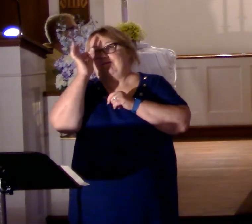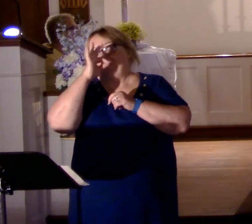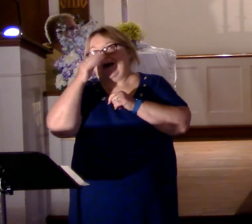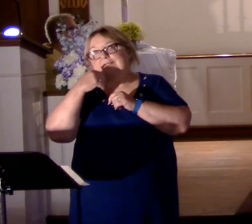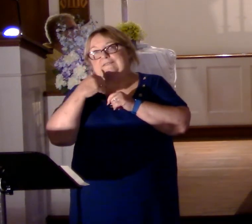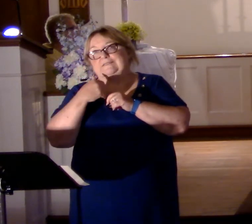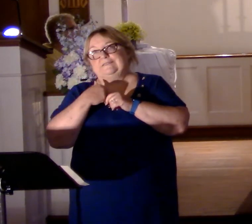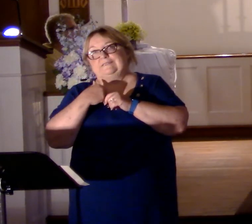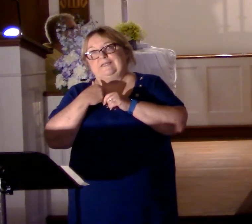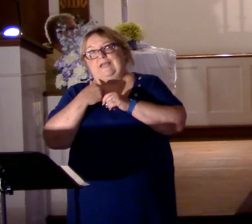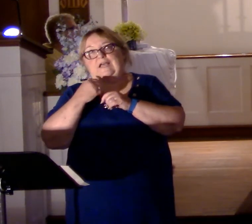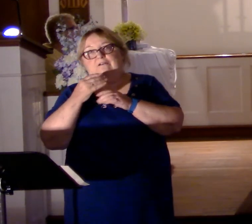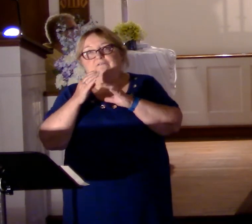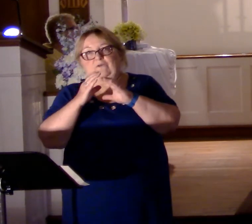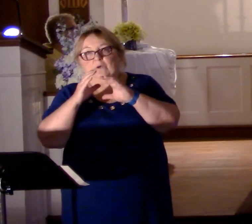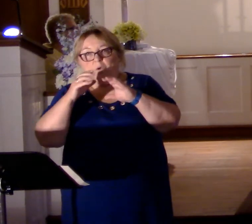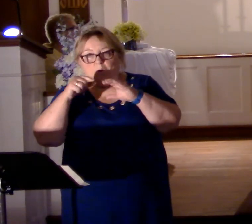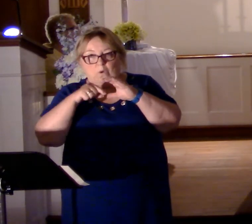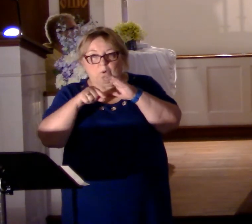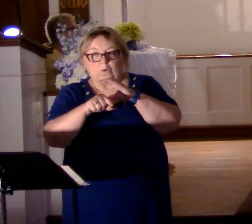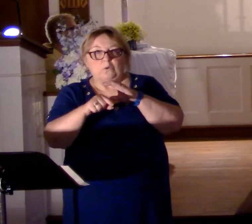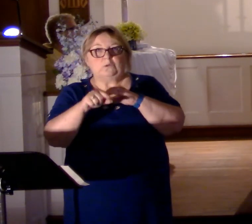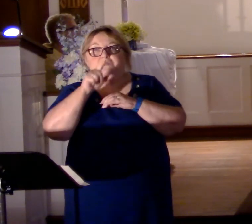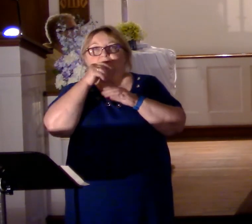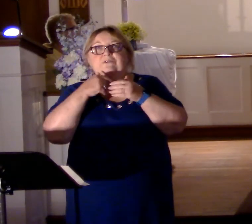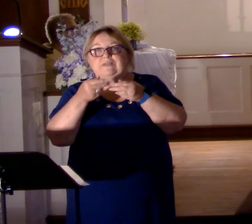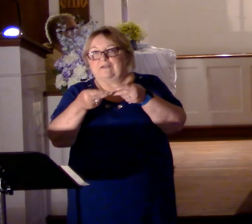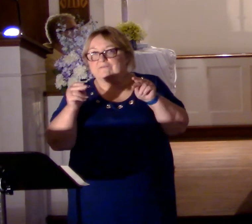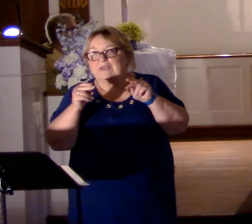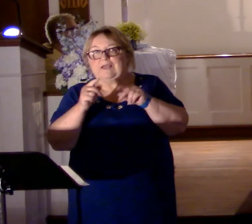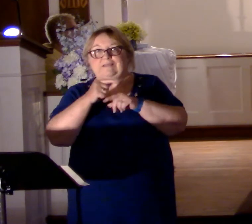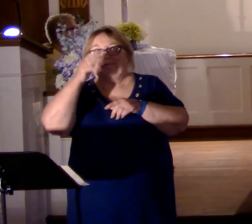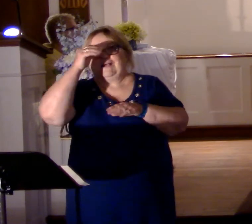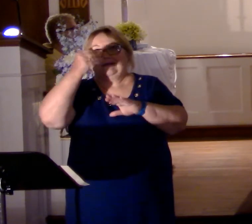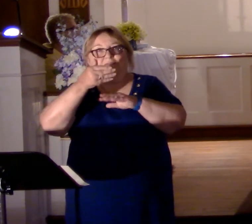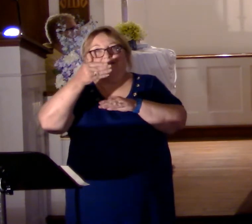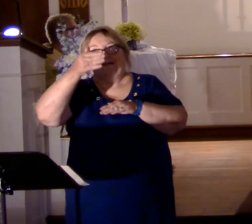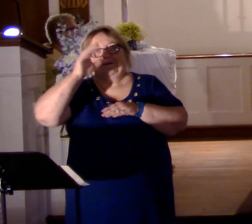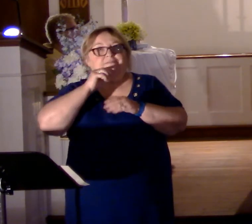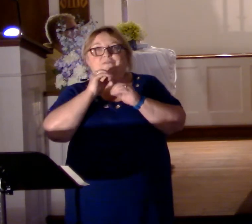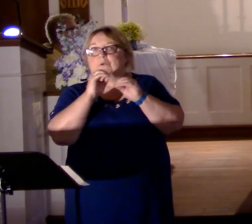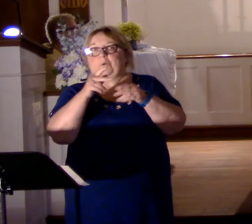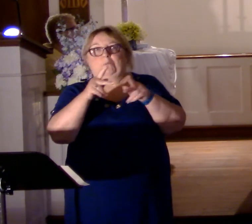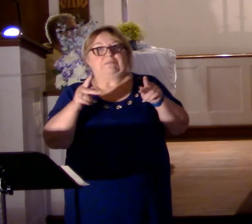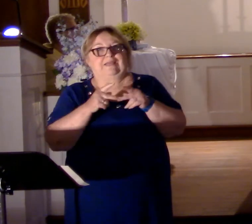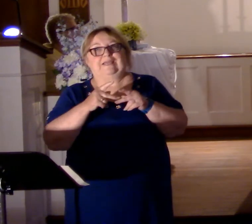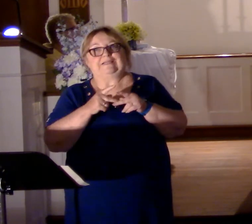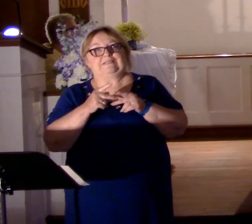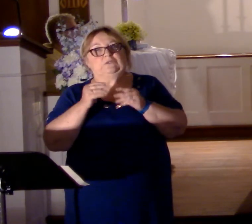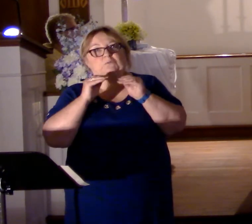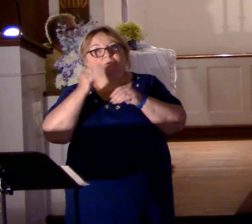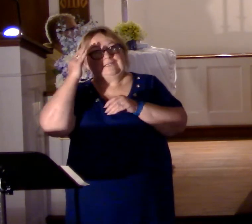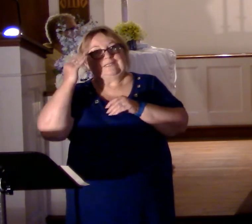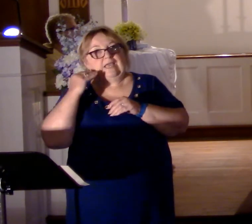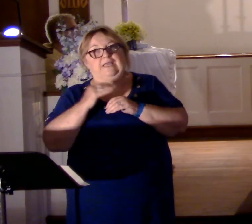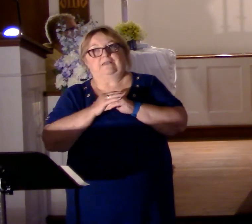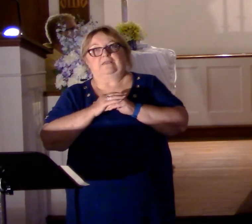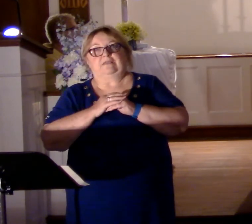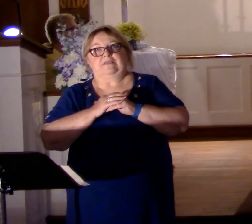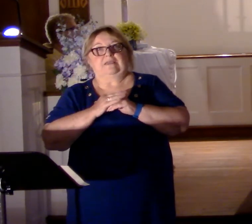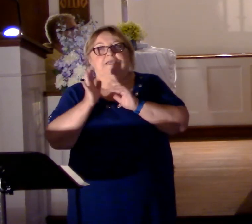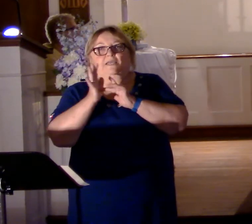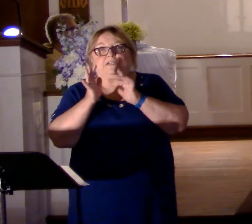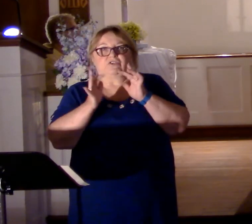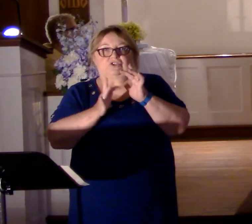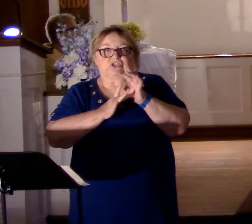have holes and birds have nests, but the Son of Man has no place to lay his head.